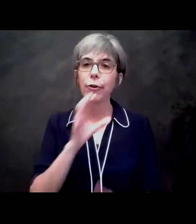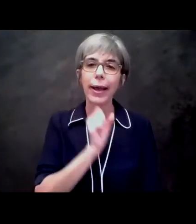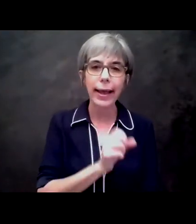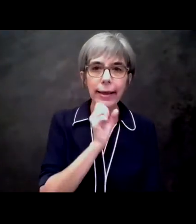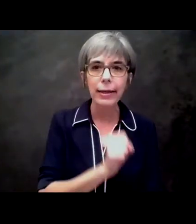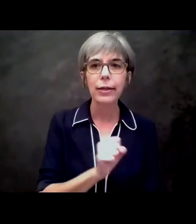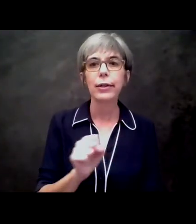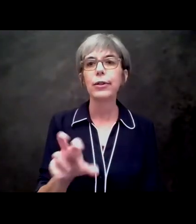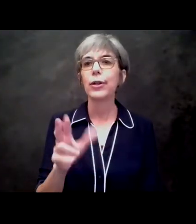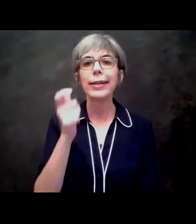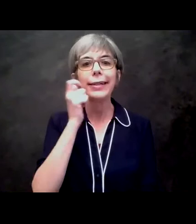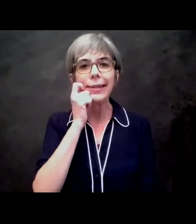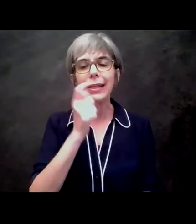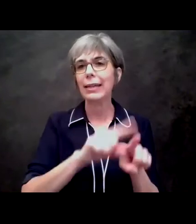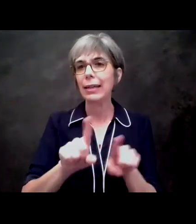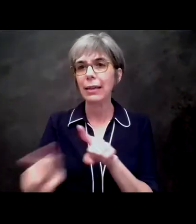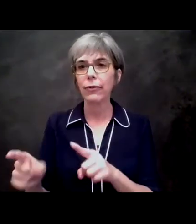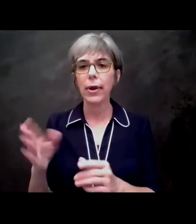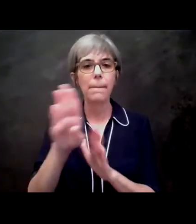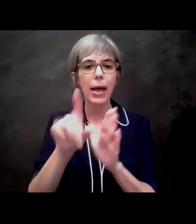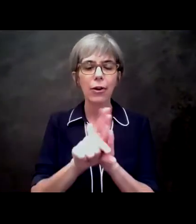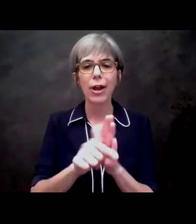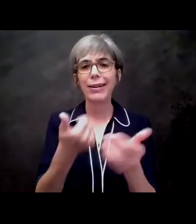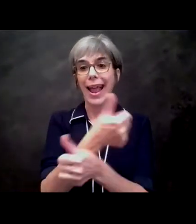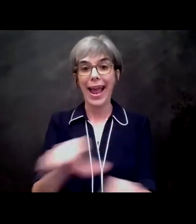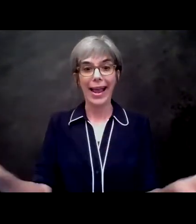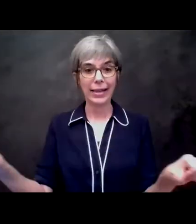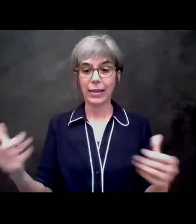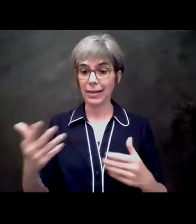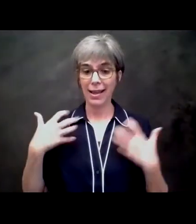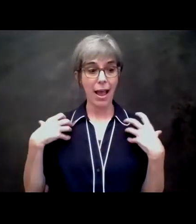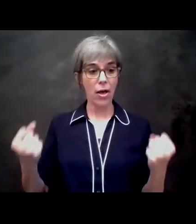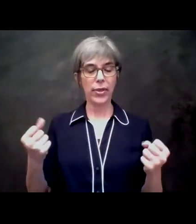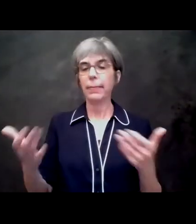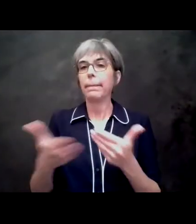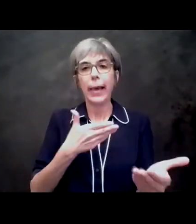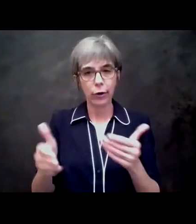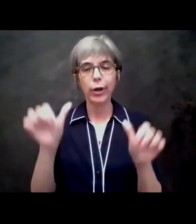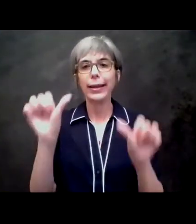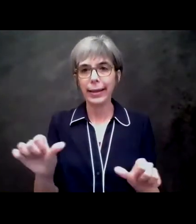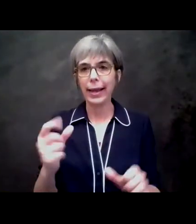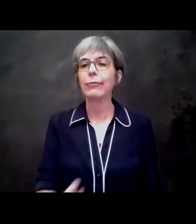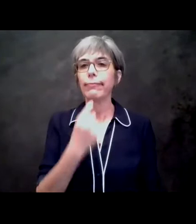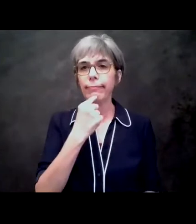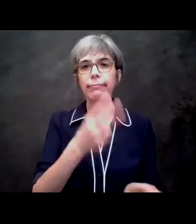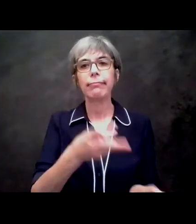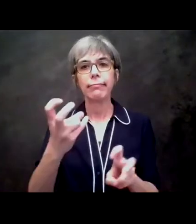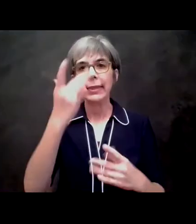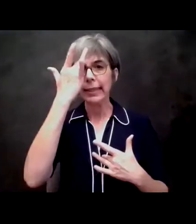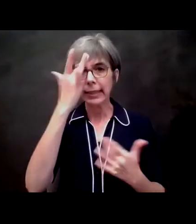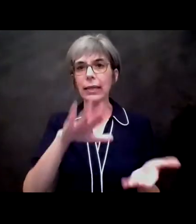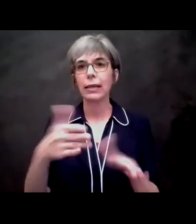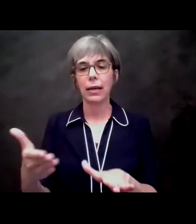and people who had no pre-existing medical condition. Please, let's continue to practice the 3 W's